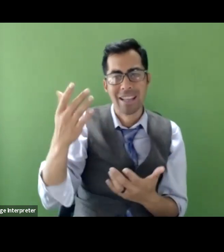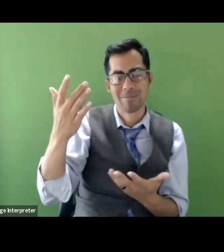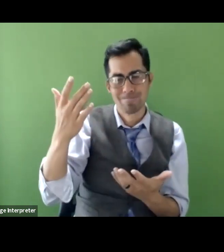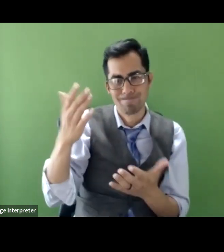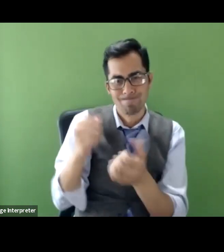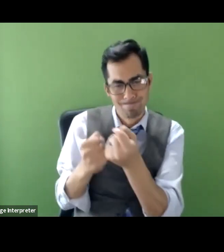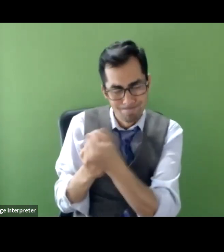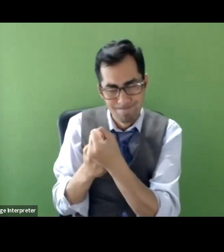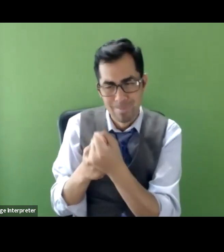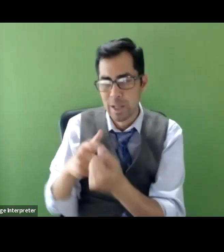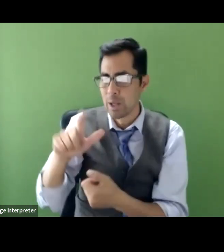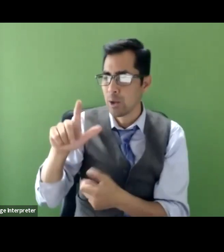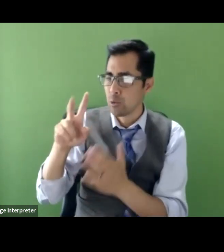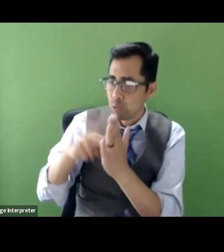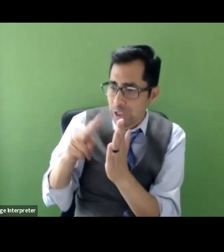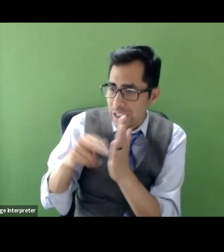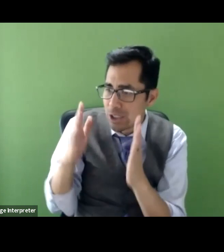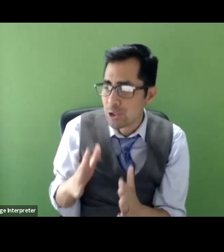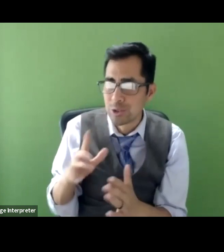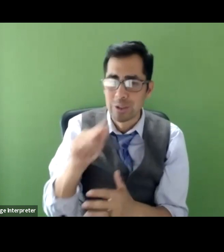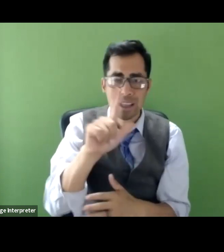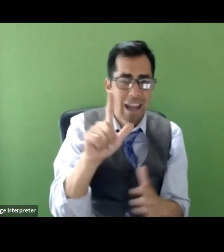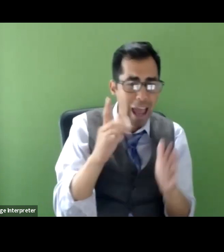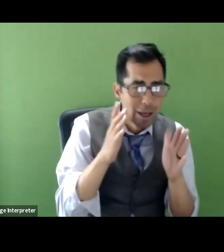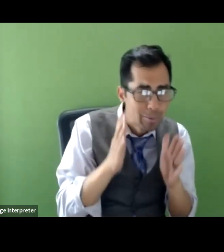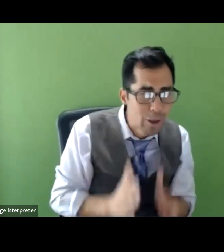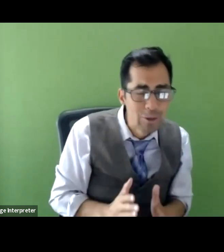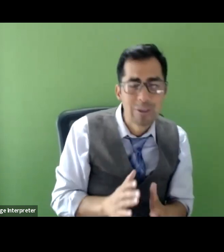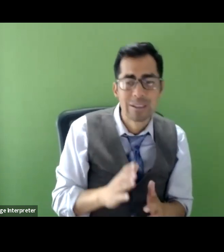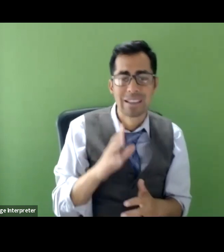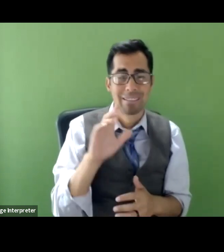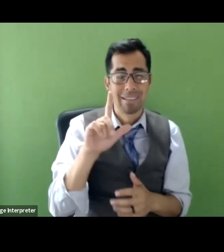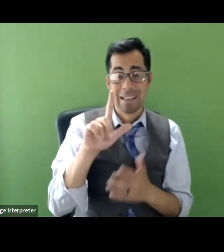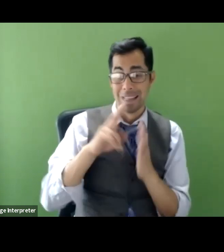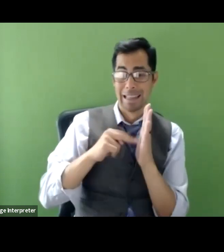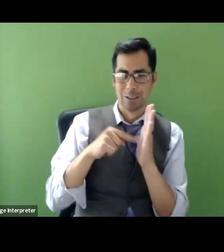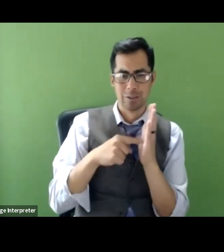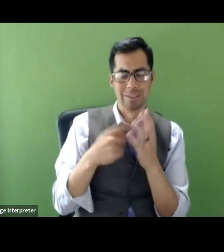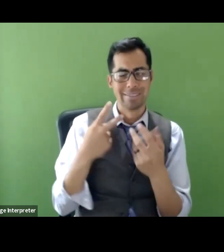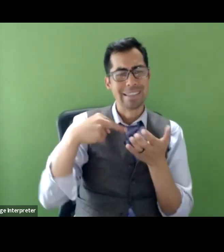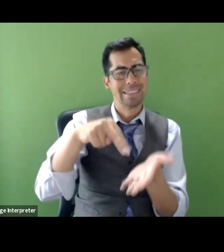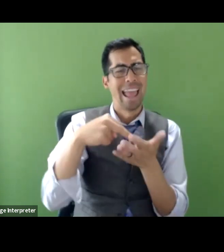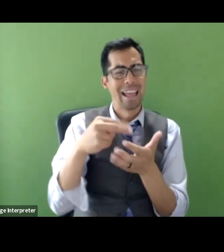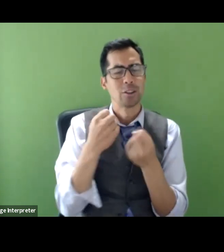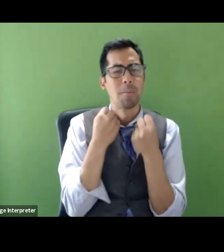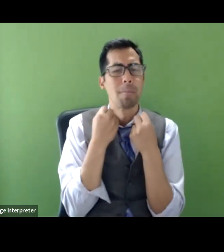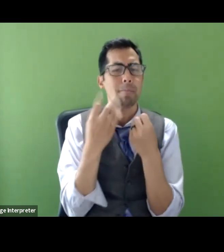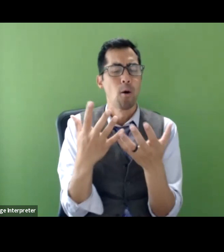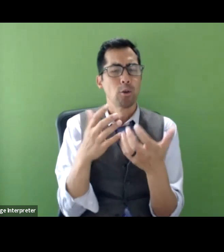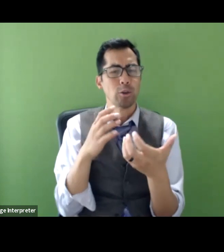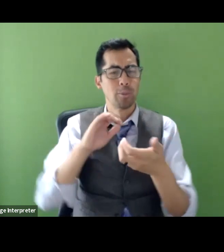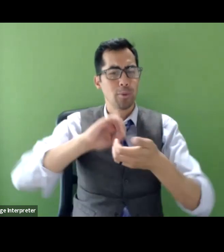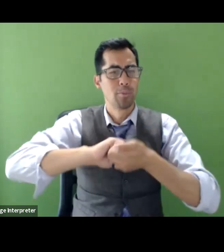to readers. Literature is a dance that writers do with multiple partners, and libraries